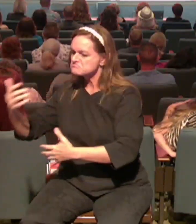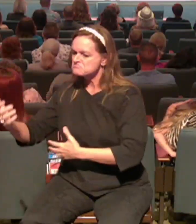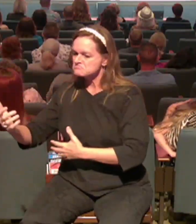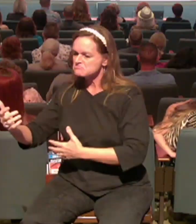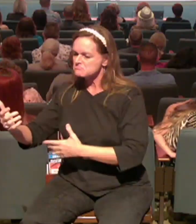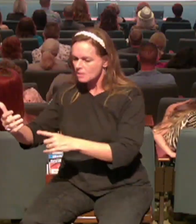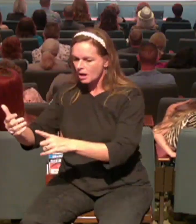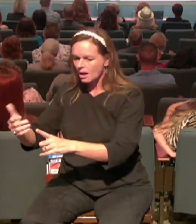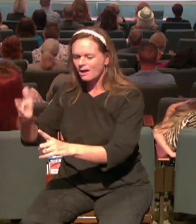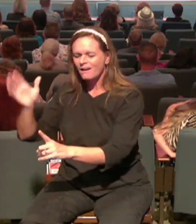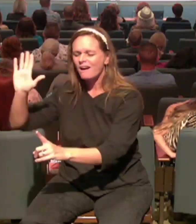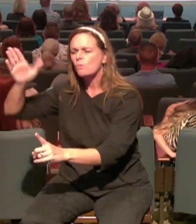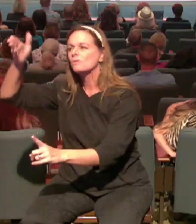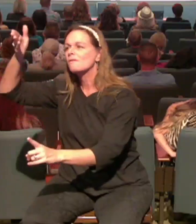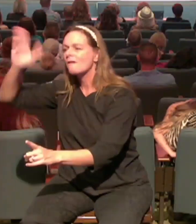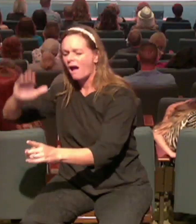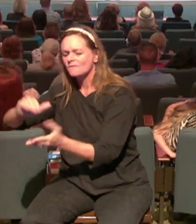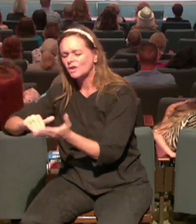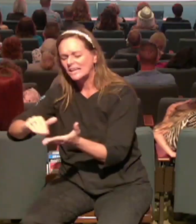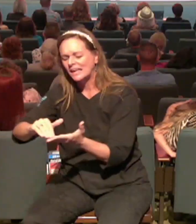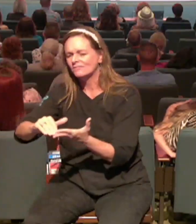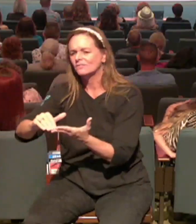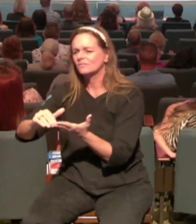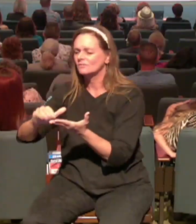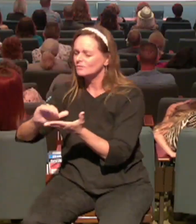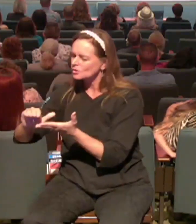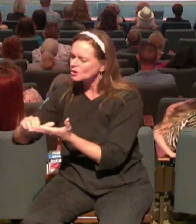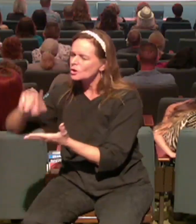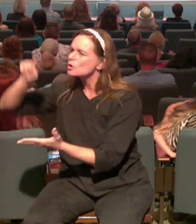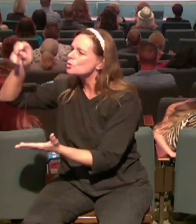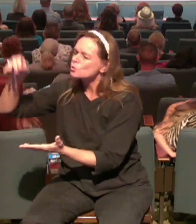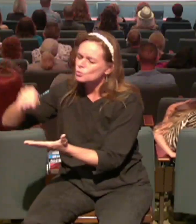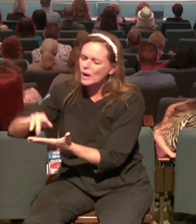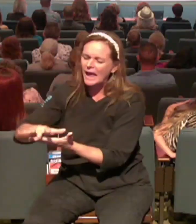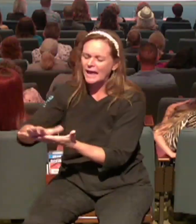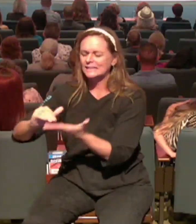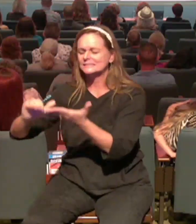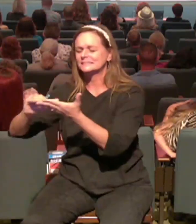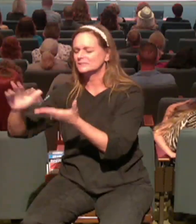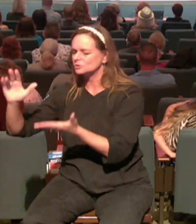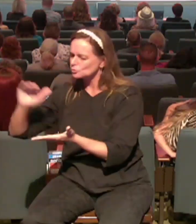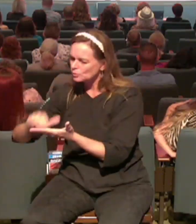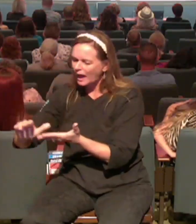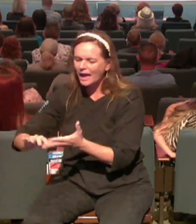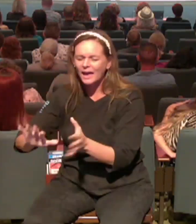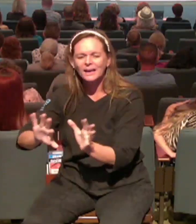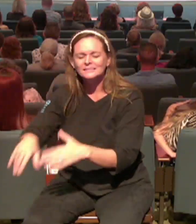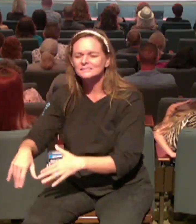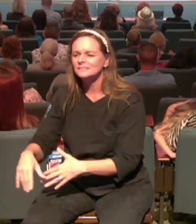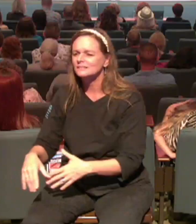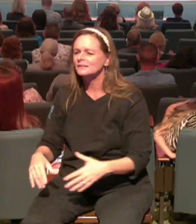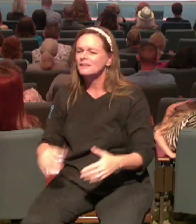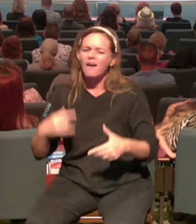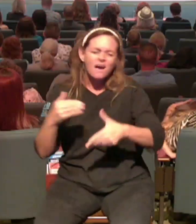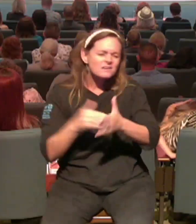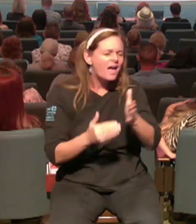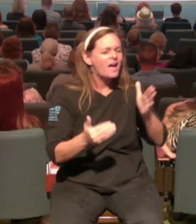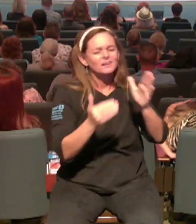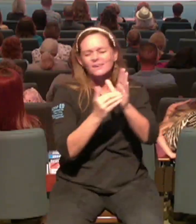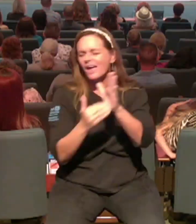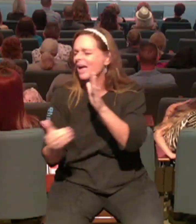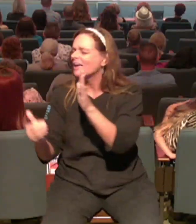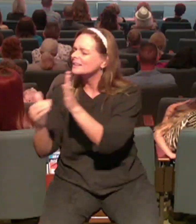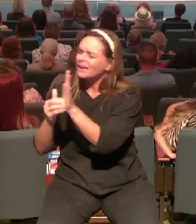Jesus. Grace upon grace upon grace. Every chapter, every book shouts of God's grace, and then you get